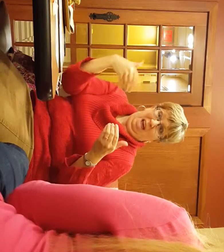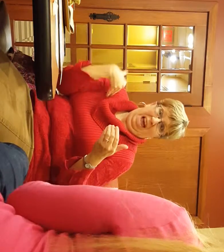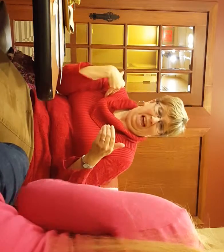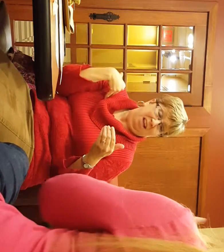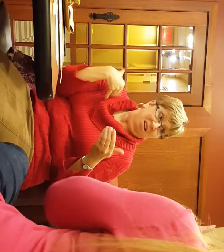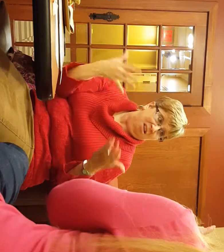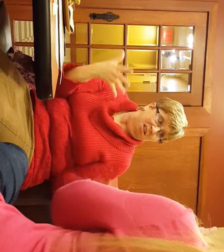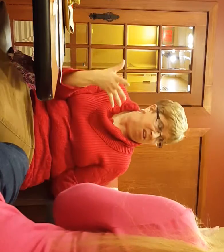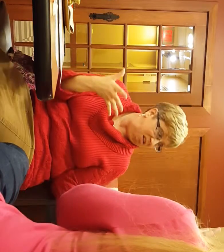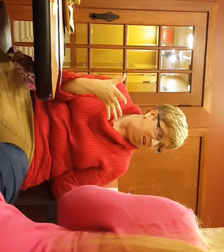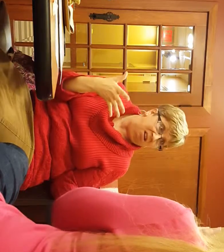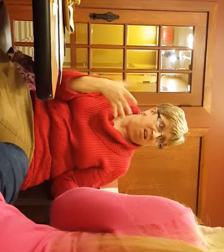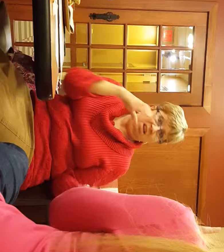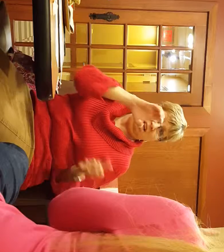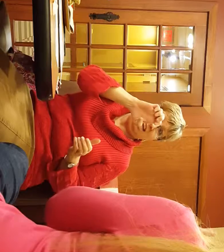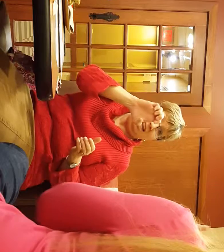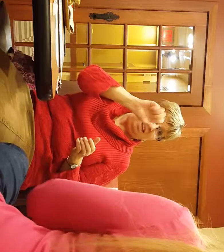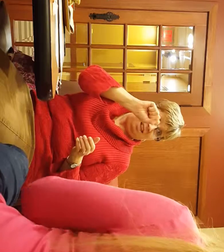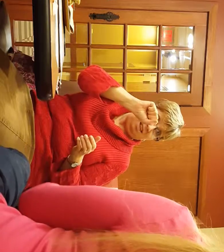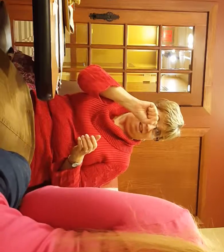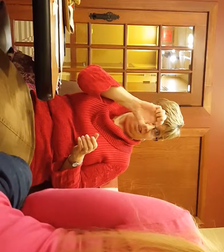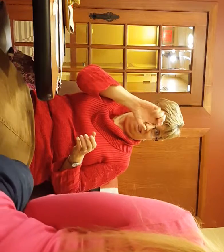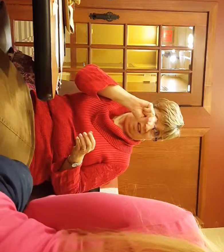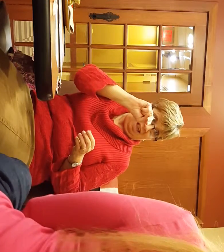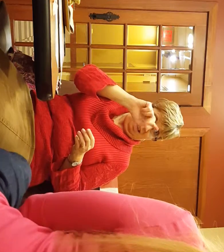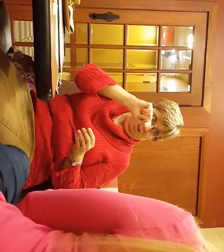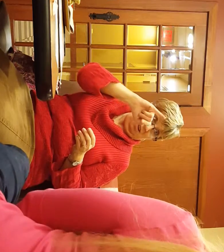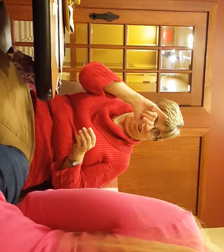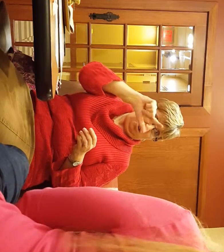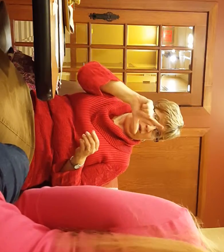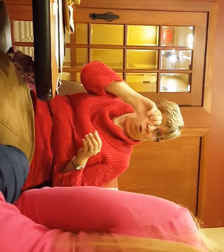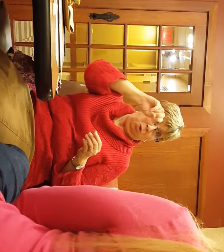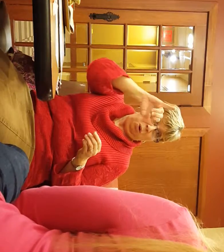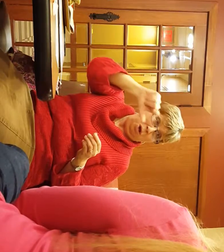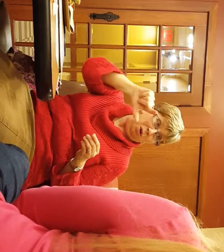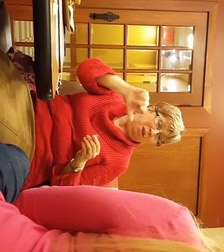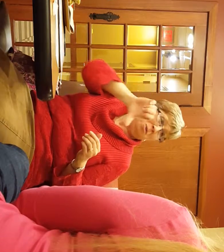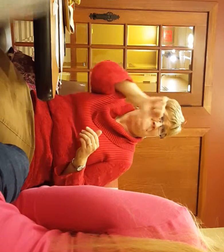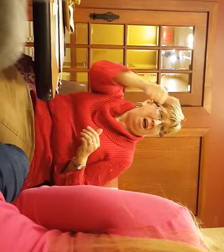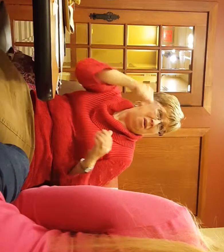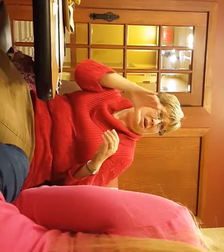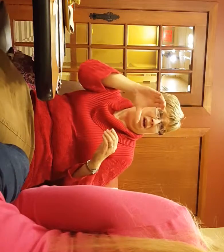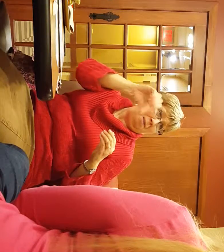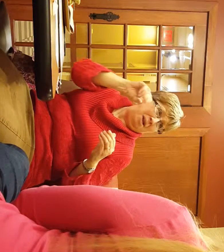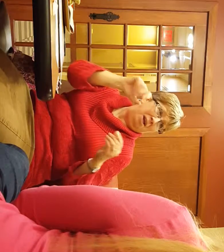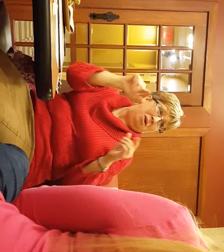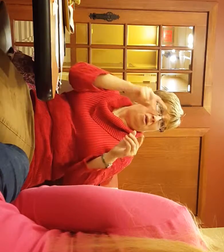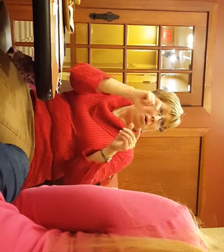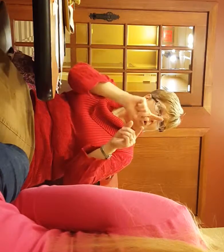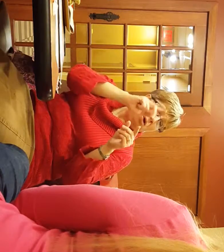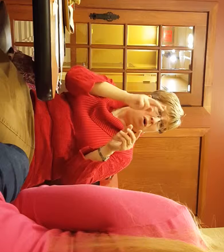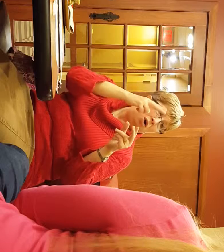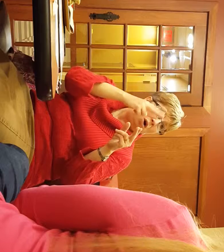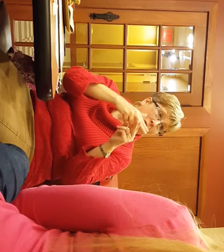bought essential oils, you could get really cheap ones from a company like Now. Of course, they've got warning labels on them, do not ingest and